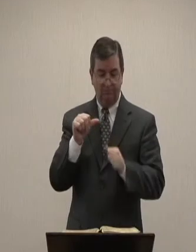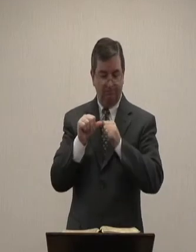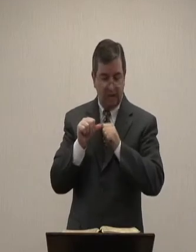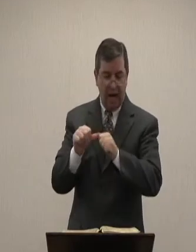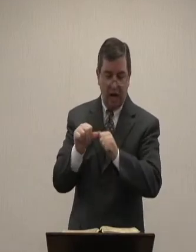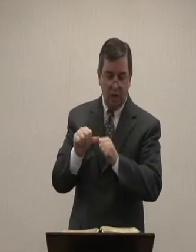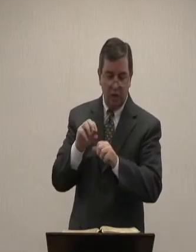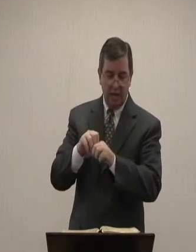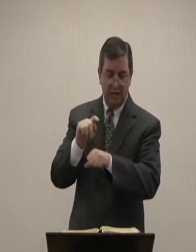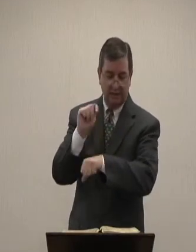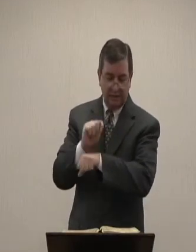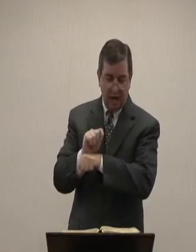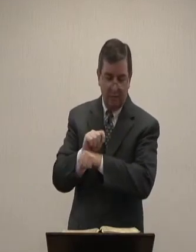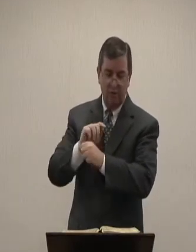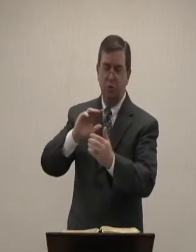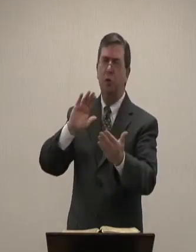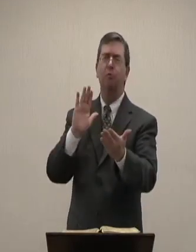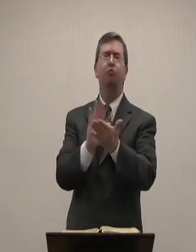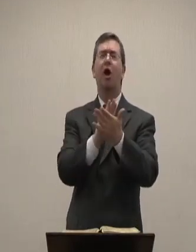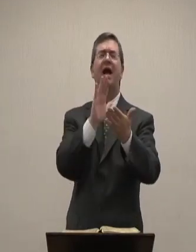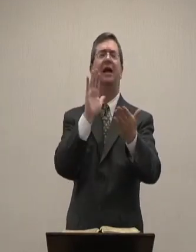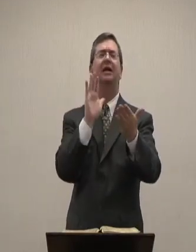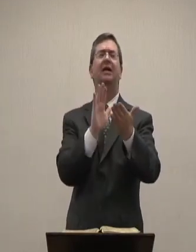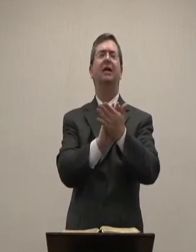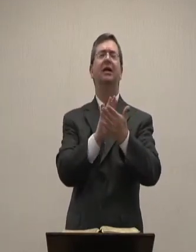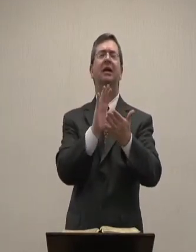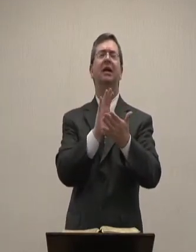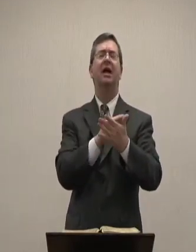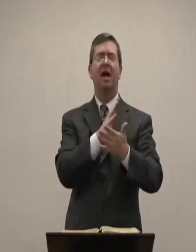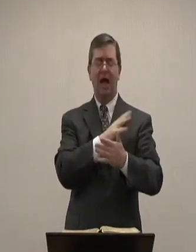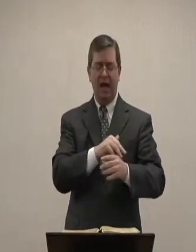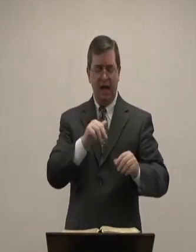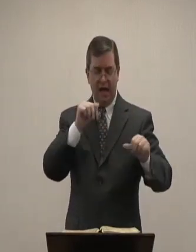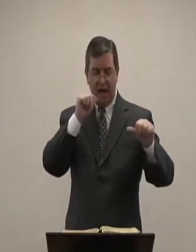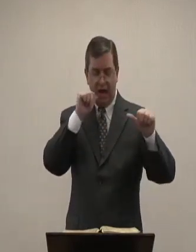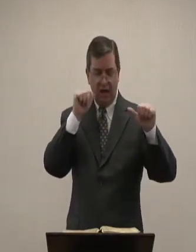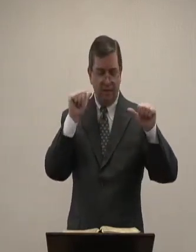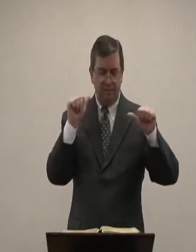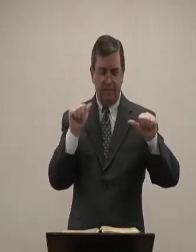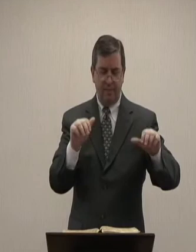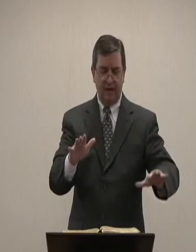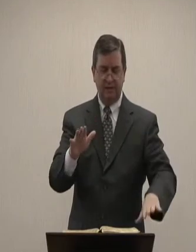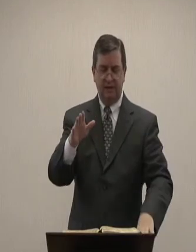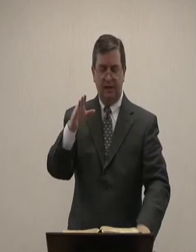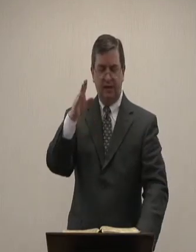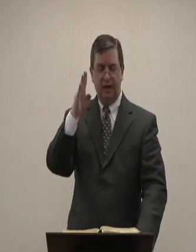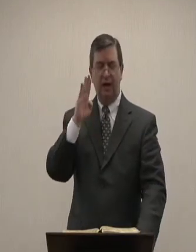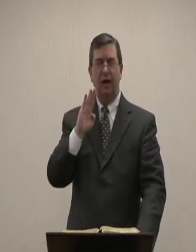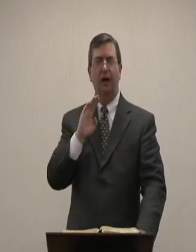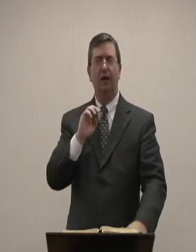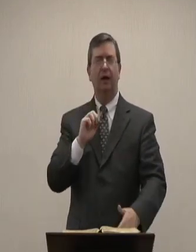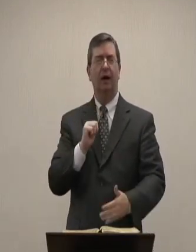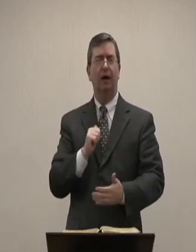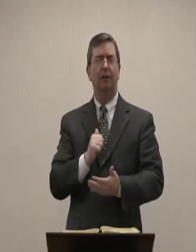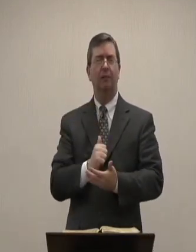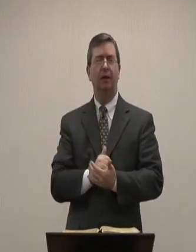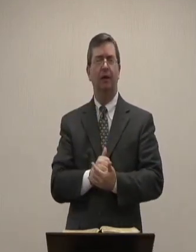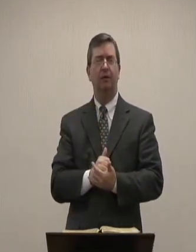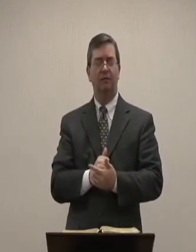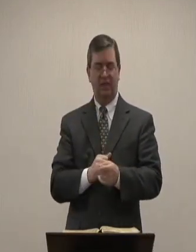Now let's look at verse 53, the last verse. It says, and they stay continually at the temple,